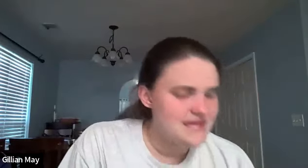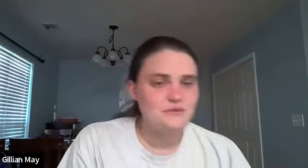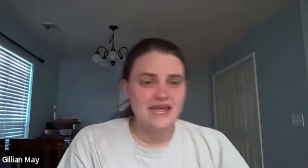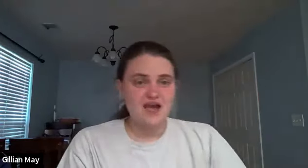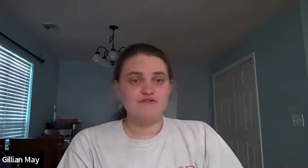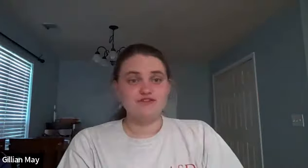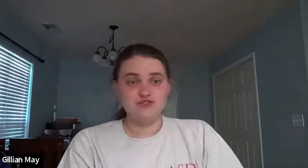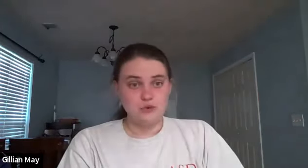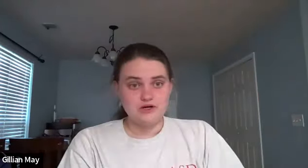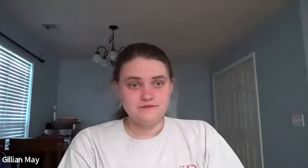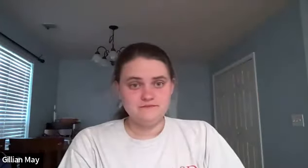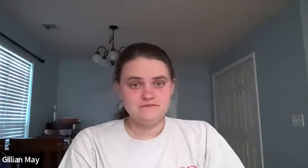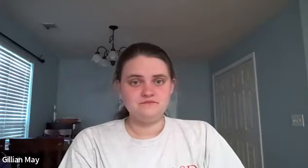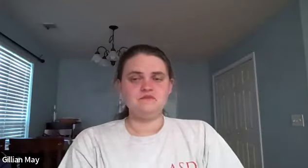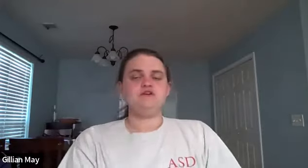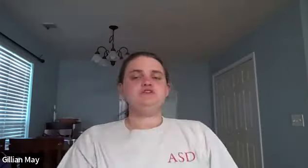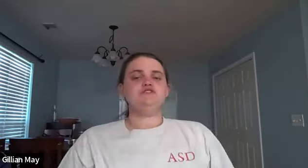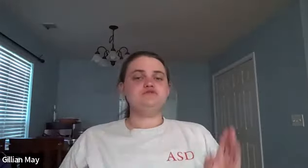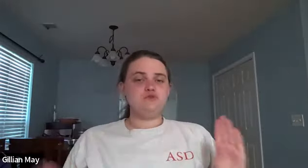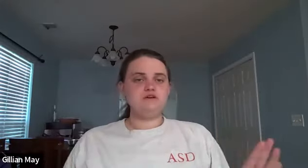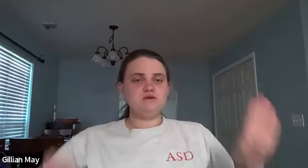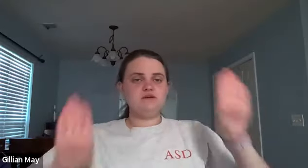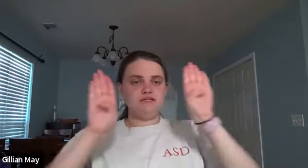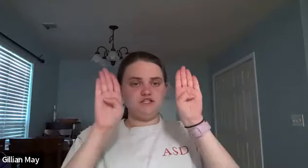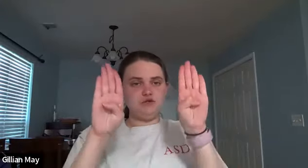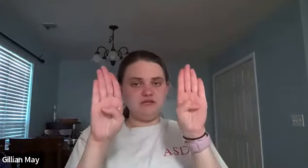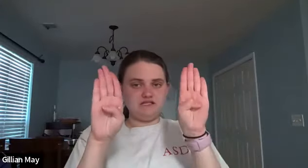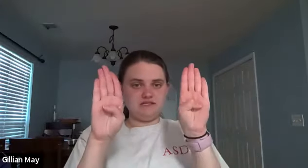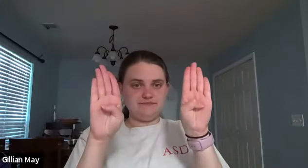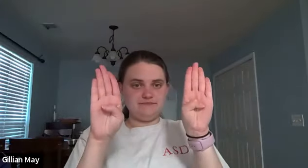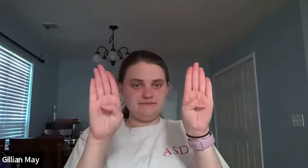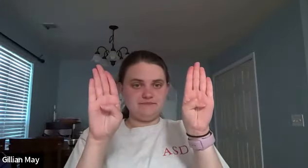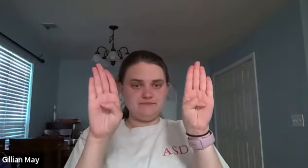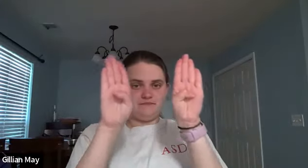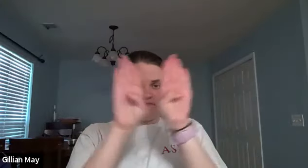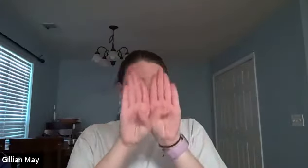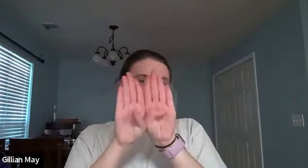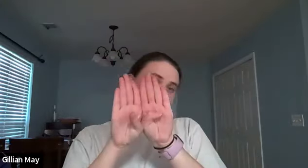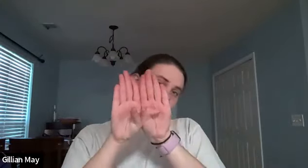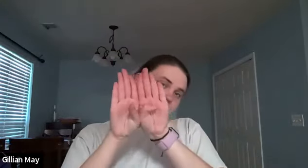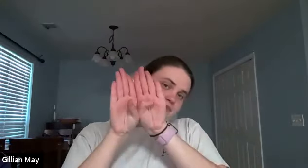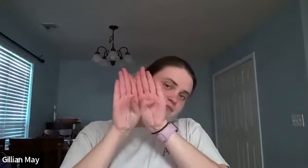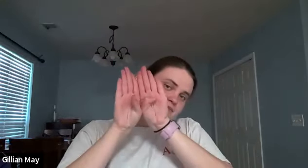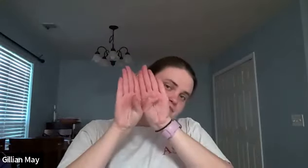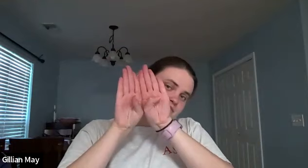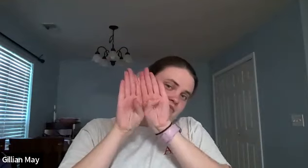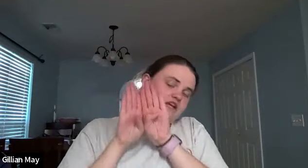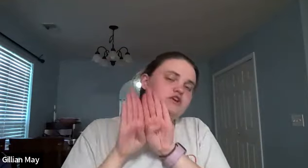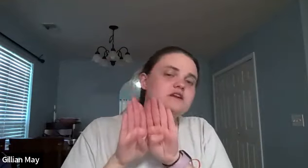Then we have door. So door is going to be two B's. They're going to be together. And you're going to